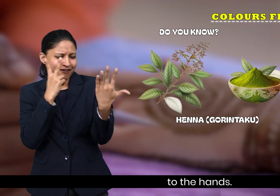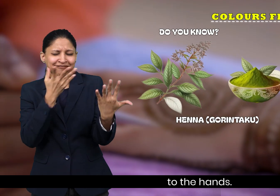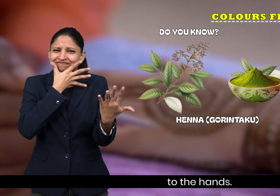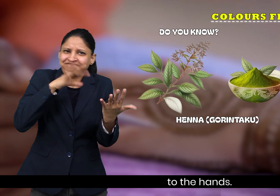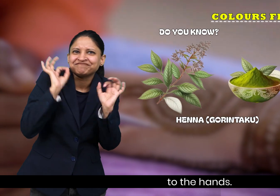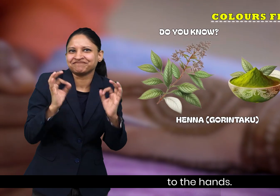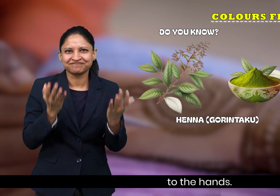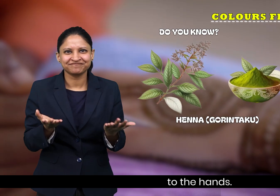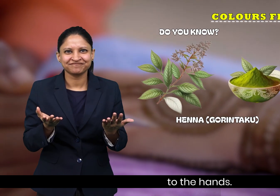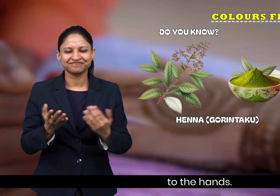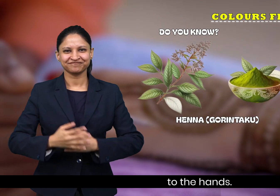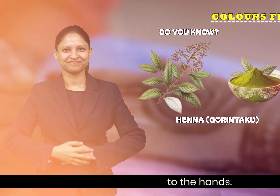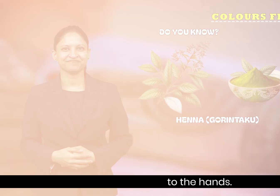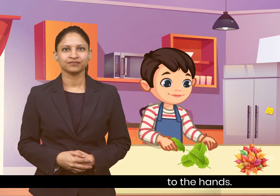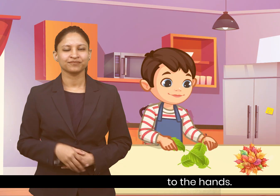the hands.